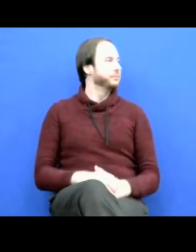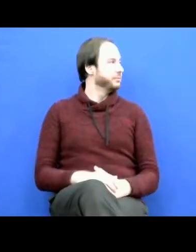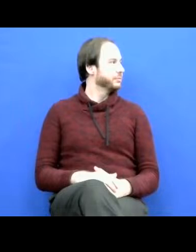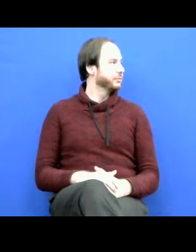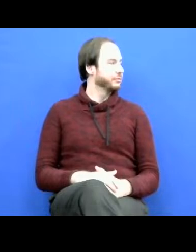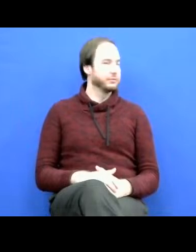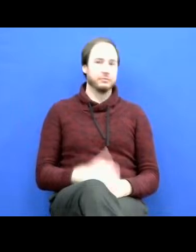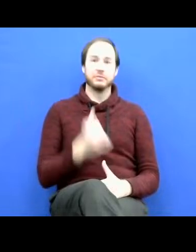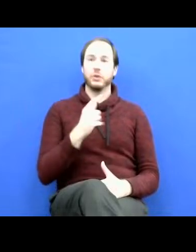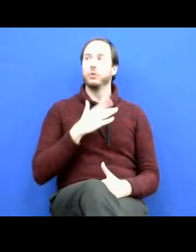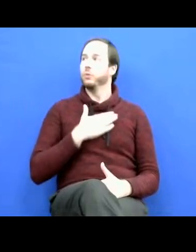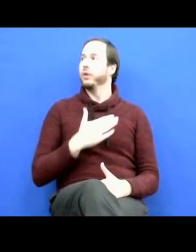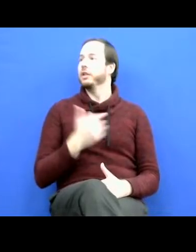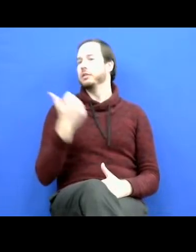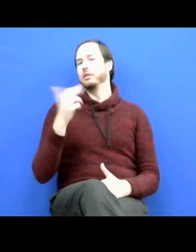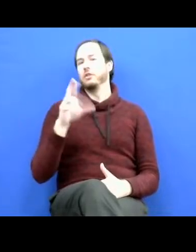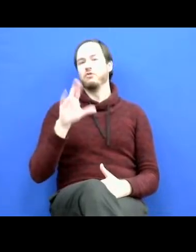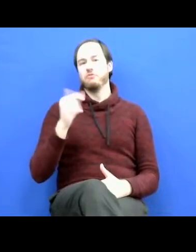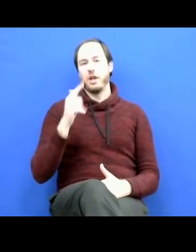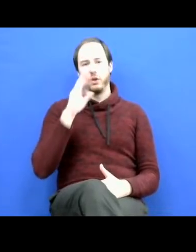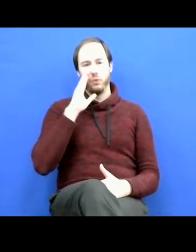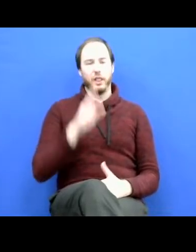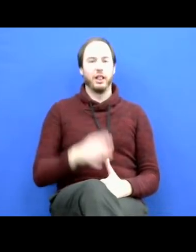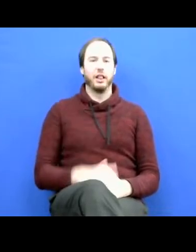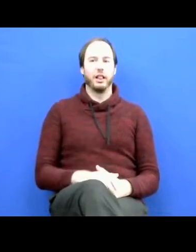picture. someone want to step Great. forward to? Okay, got it.